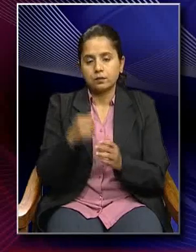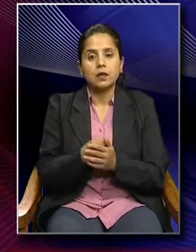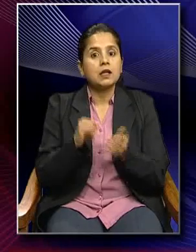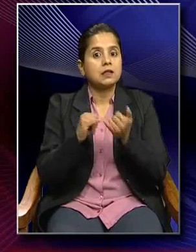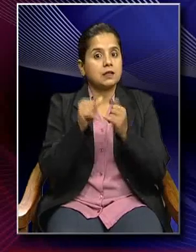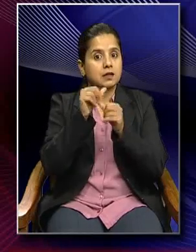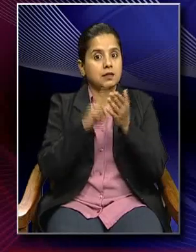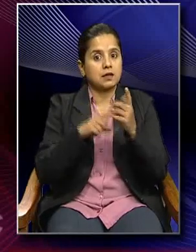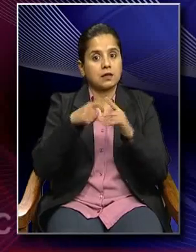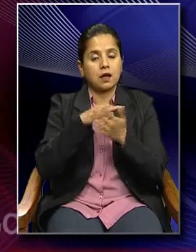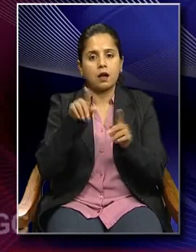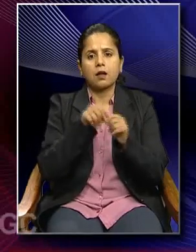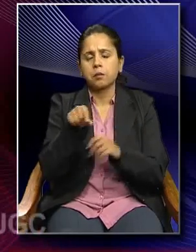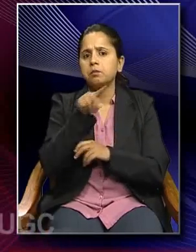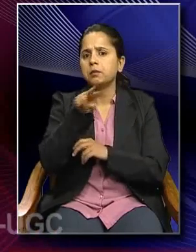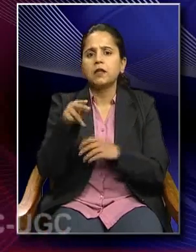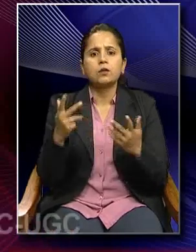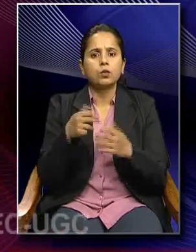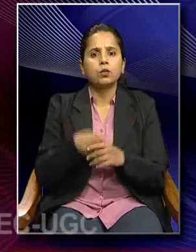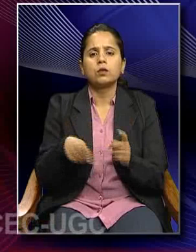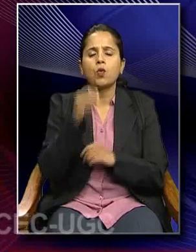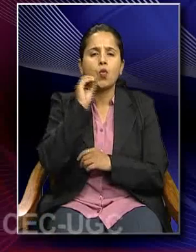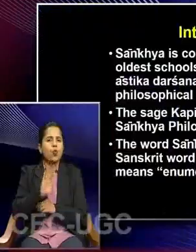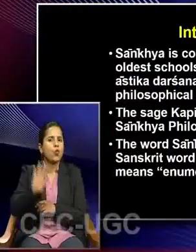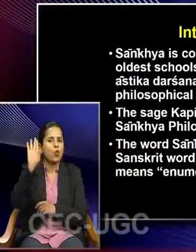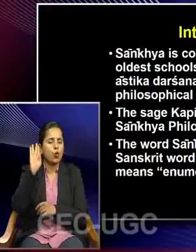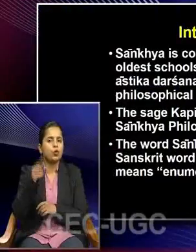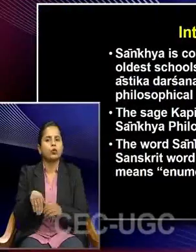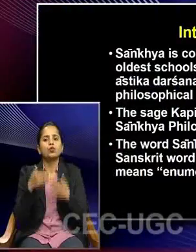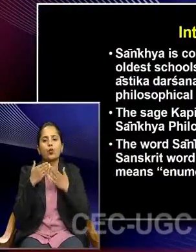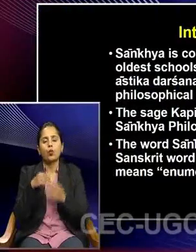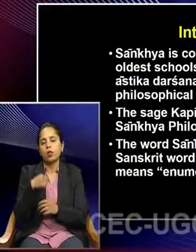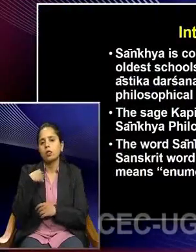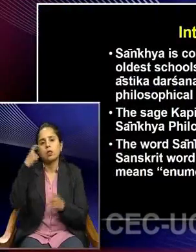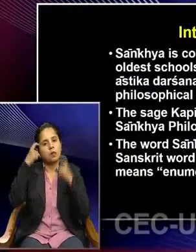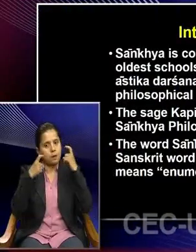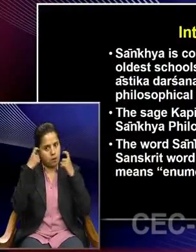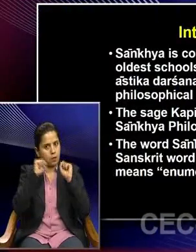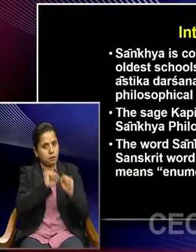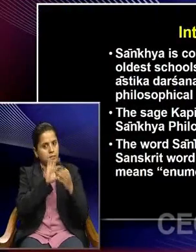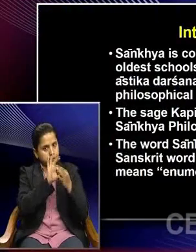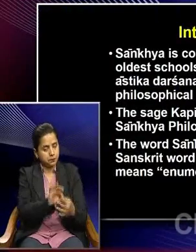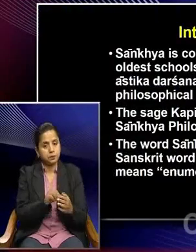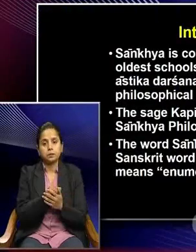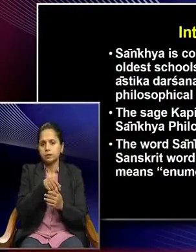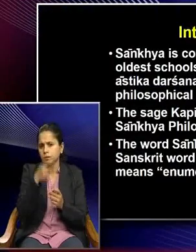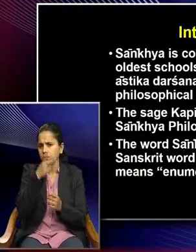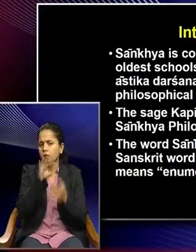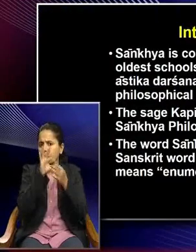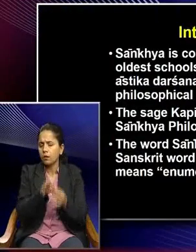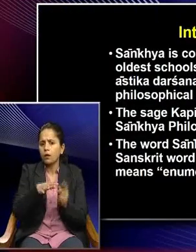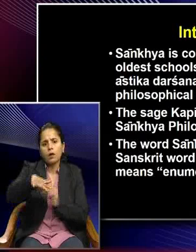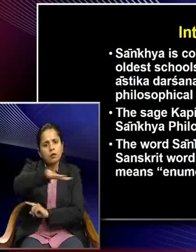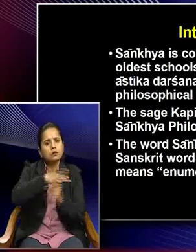Sāṅkhya is considered one of the oldest schools of thought, and it falls among